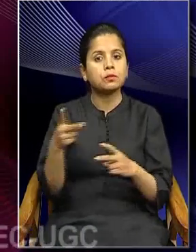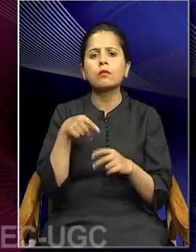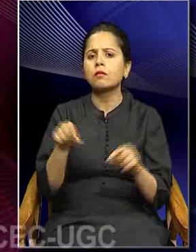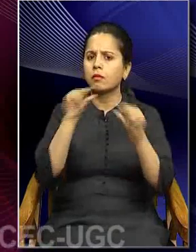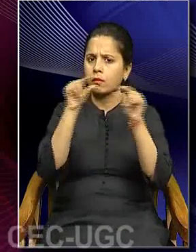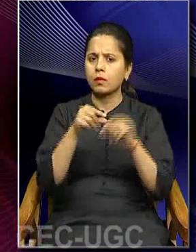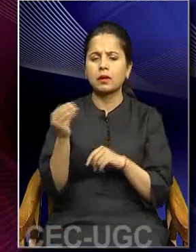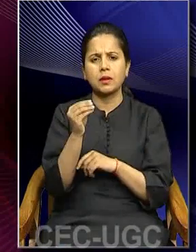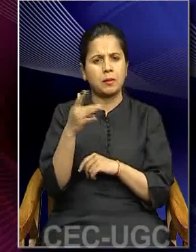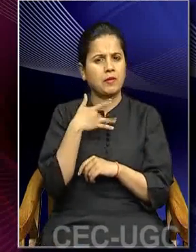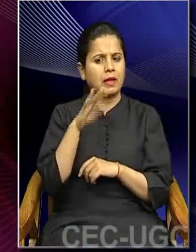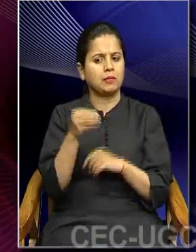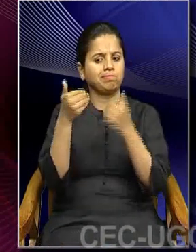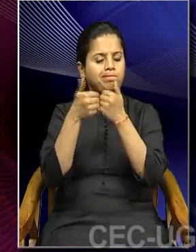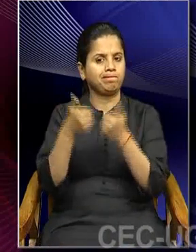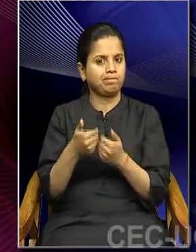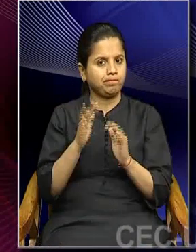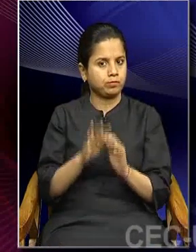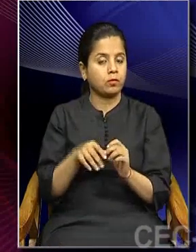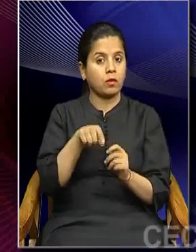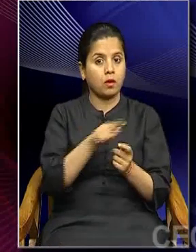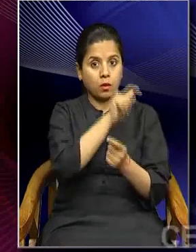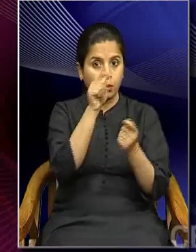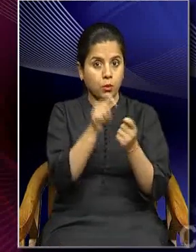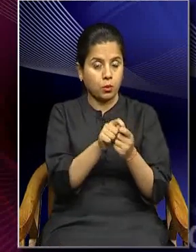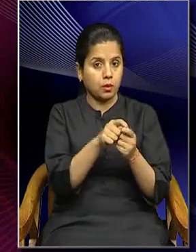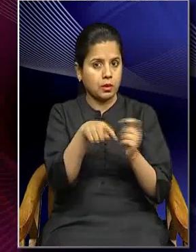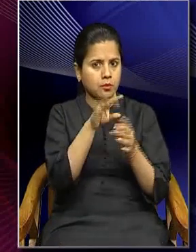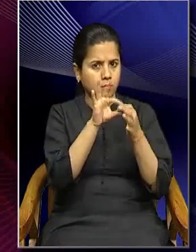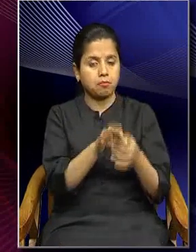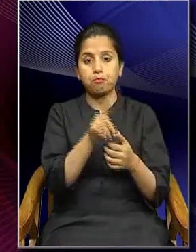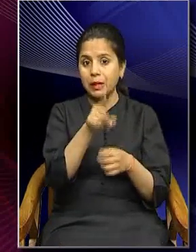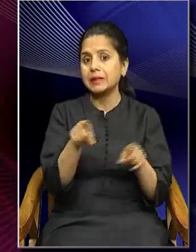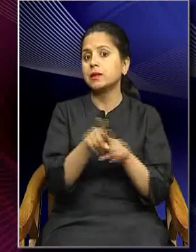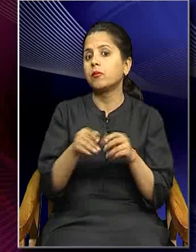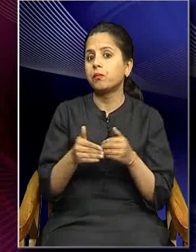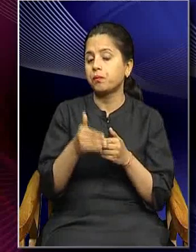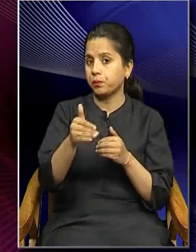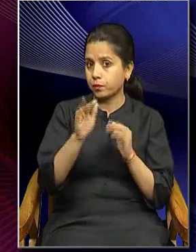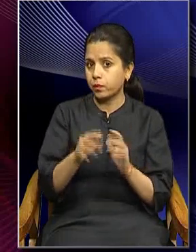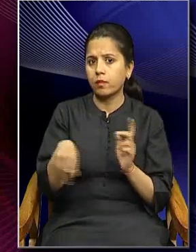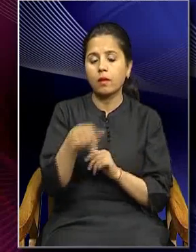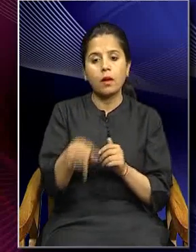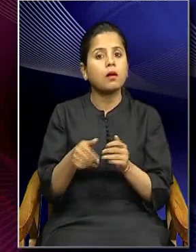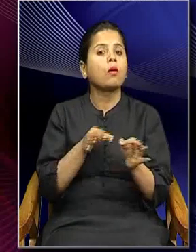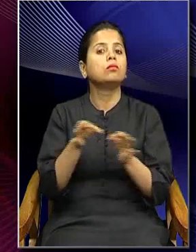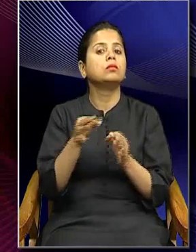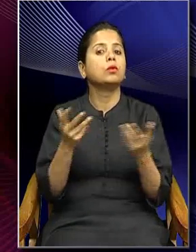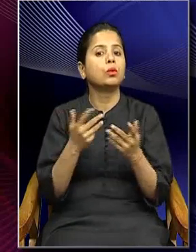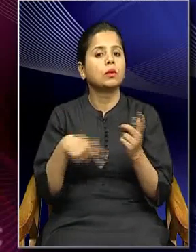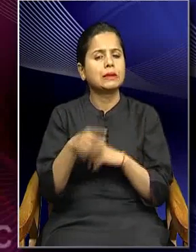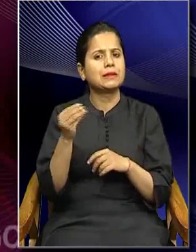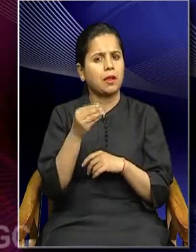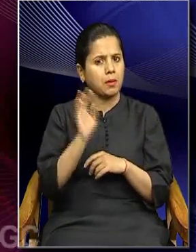is some sort of division amongst the Vaiśeṣikas. Still, I am mentioning the condition as some of